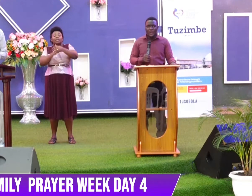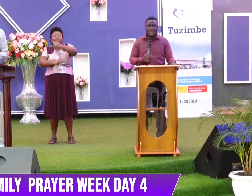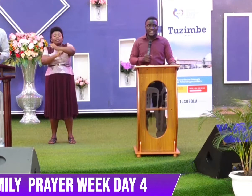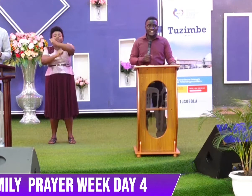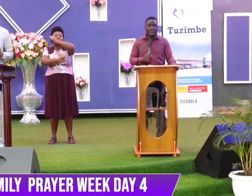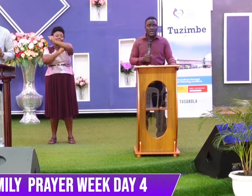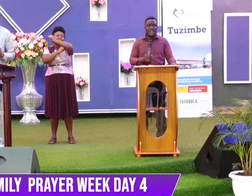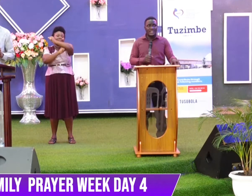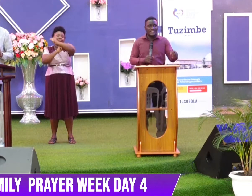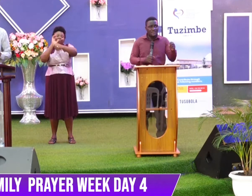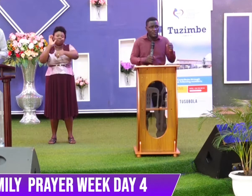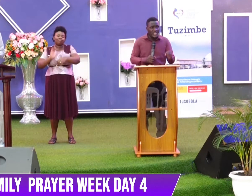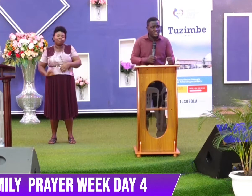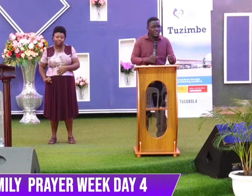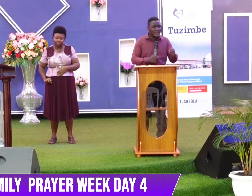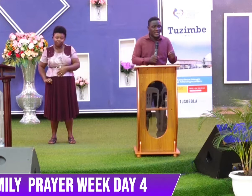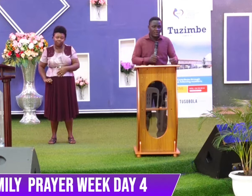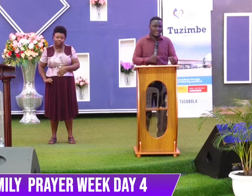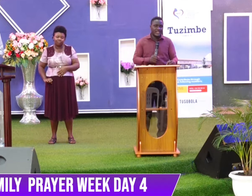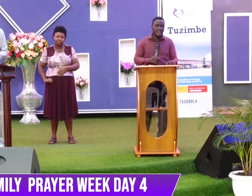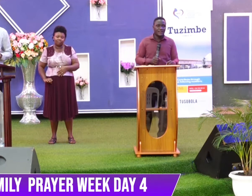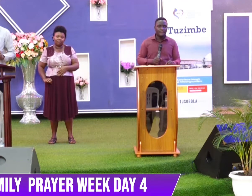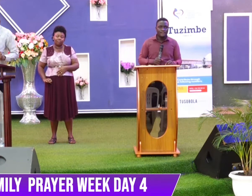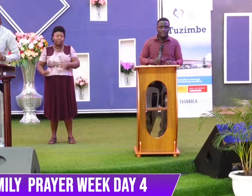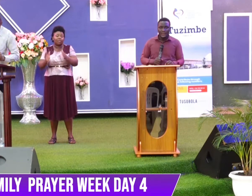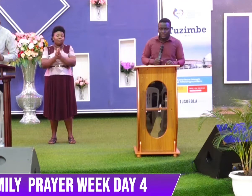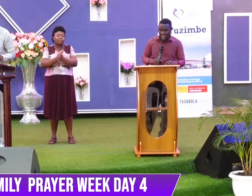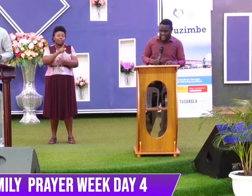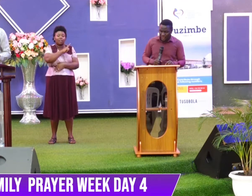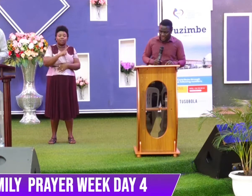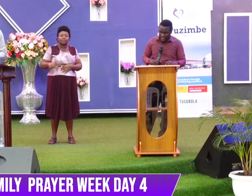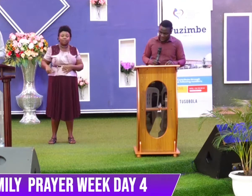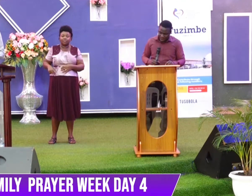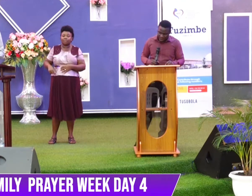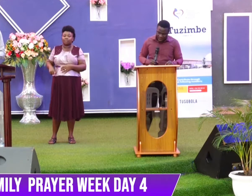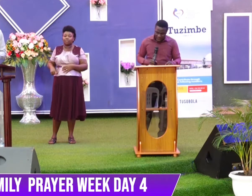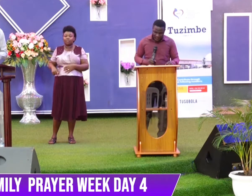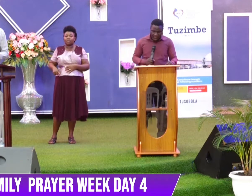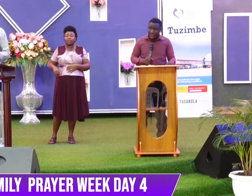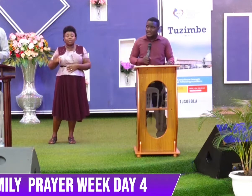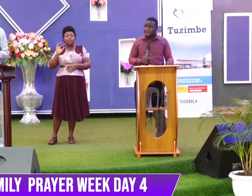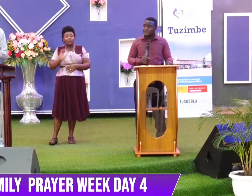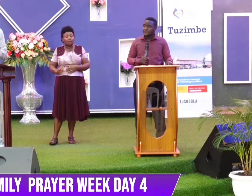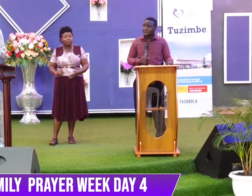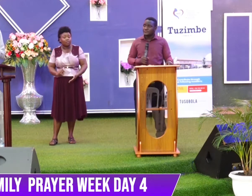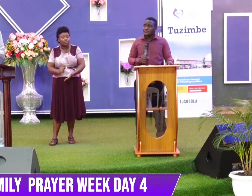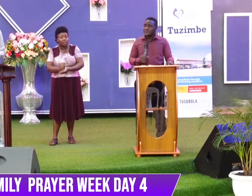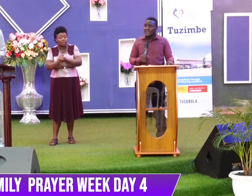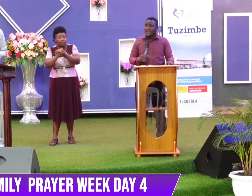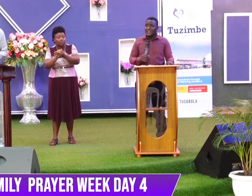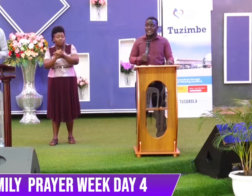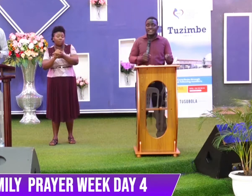What helps such a one is the foundation of the character. Praise the Lord. It